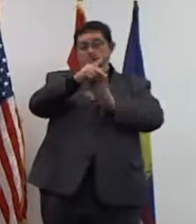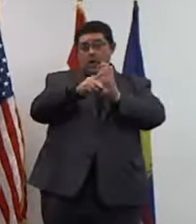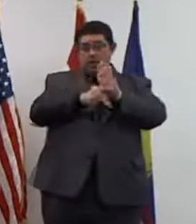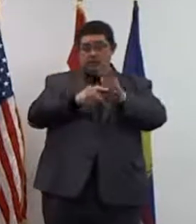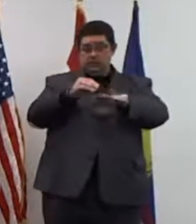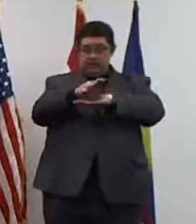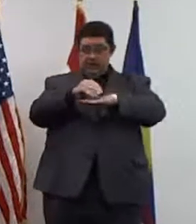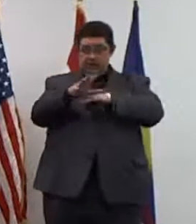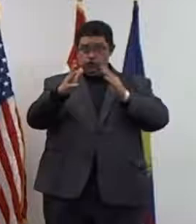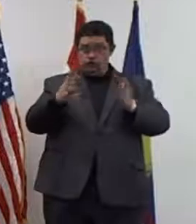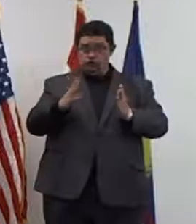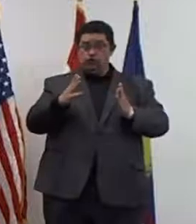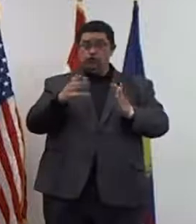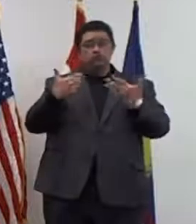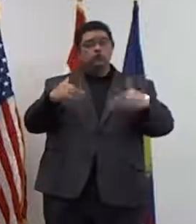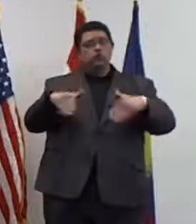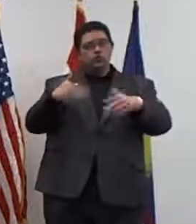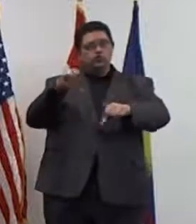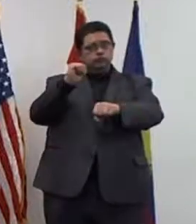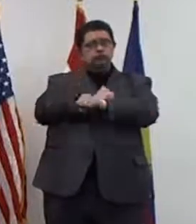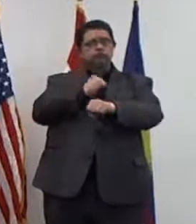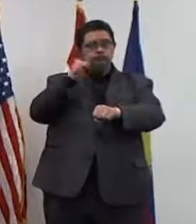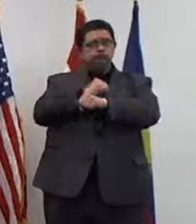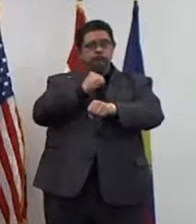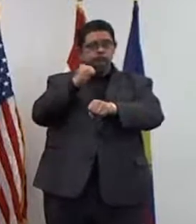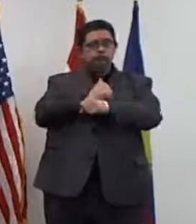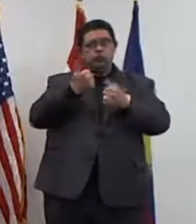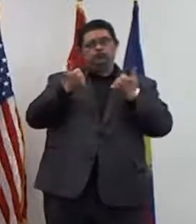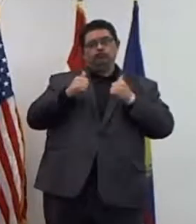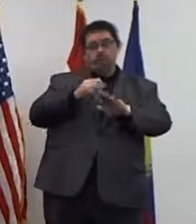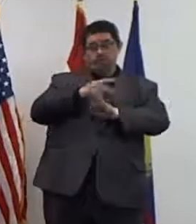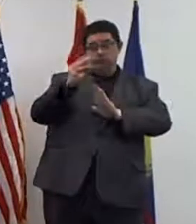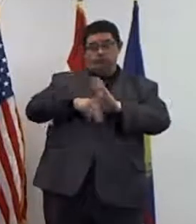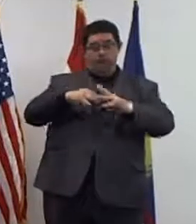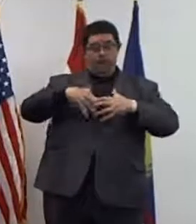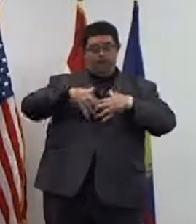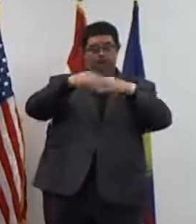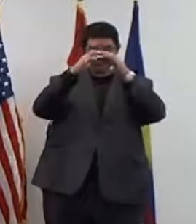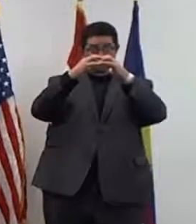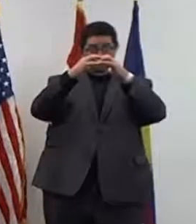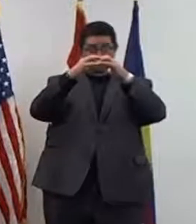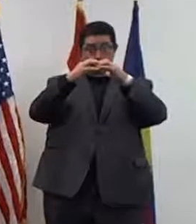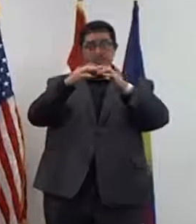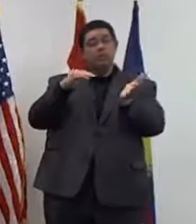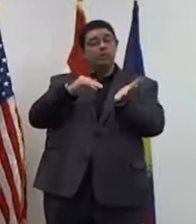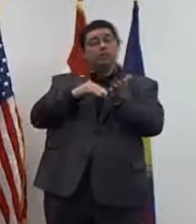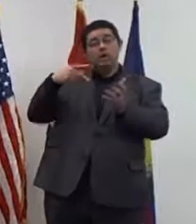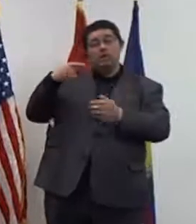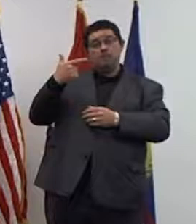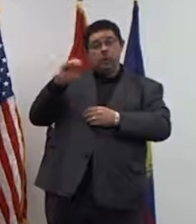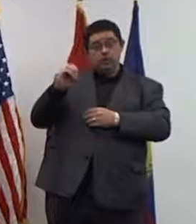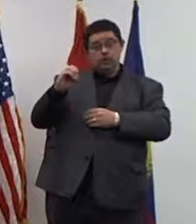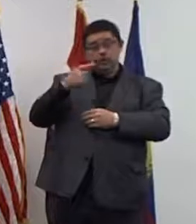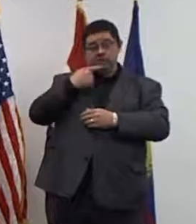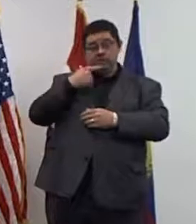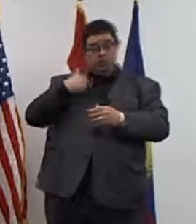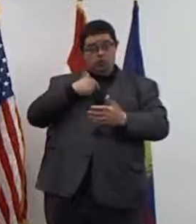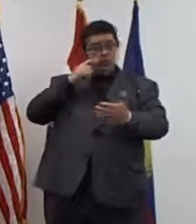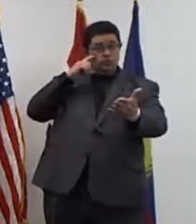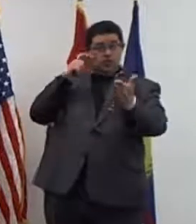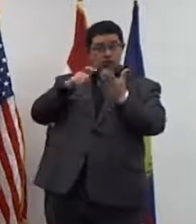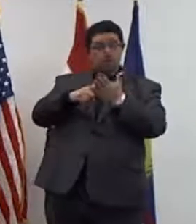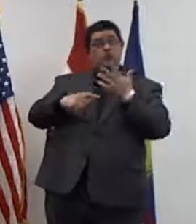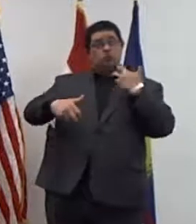been working around the clock to try to get this program stood up. As Dr. Page said, we've recognized that there